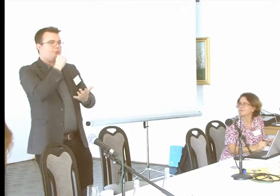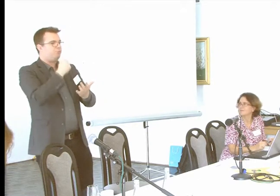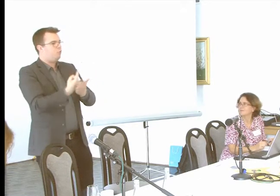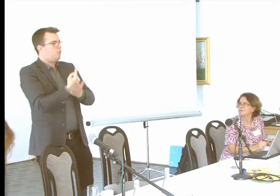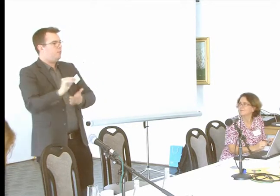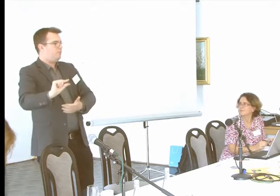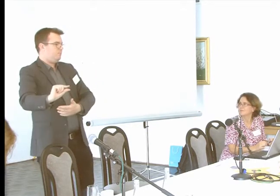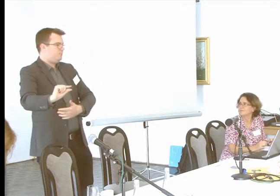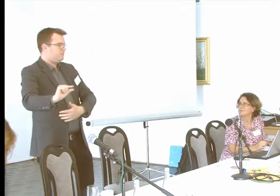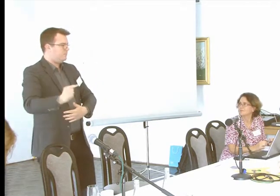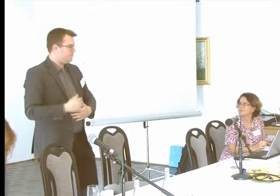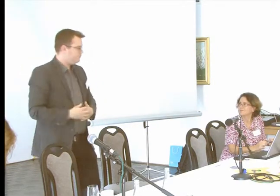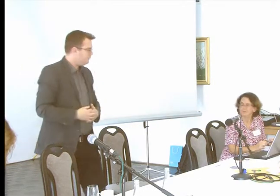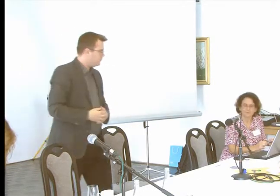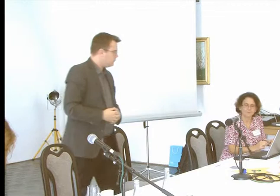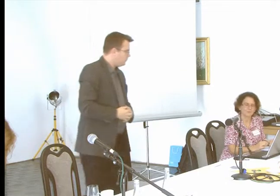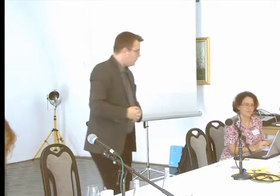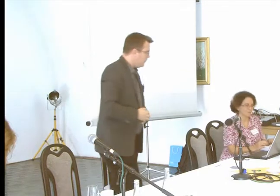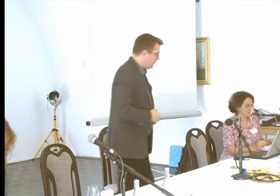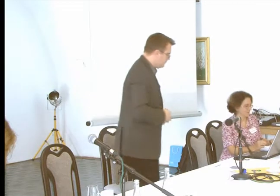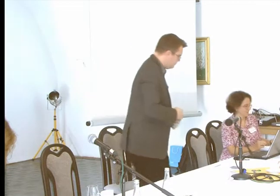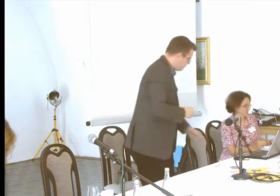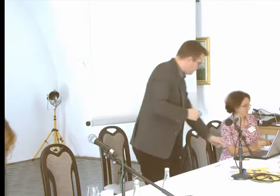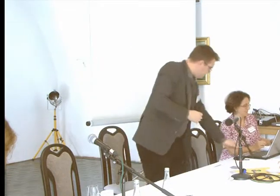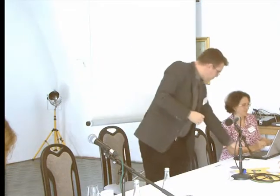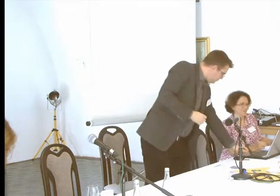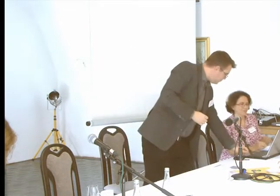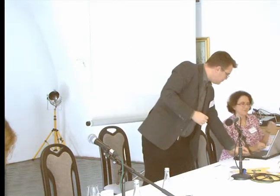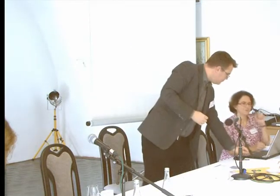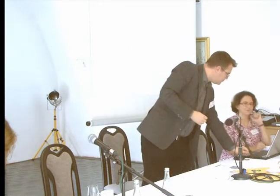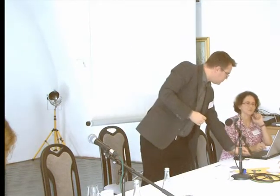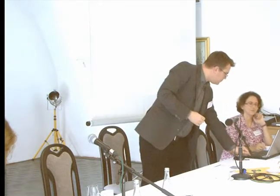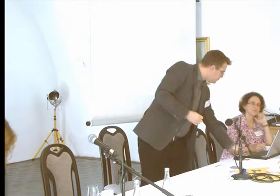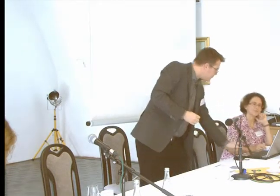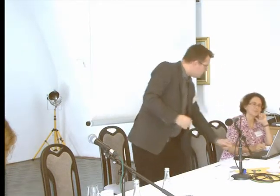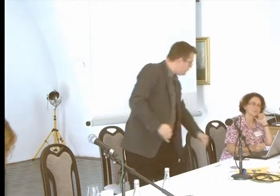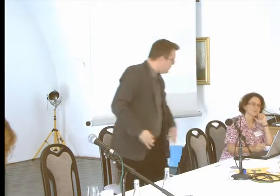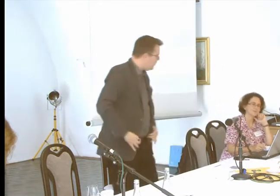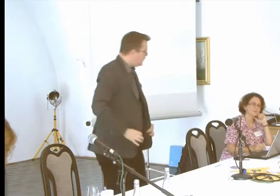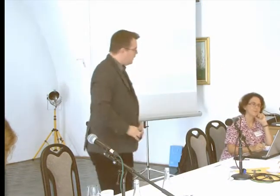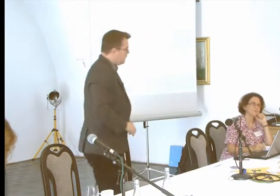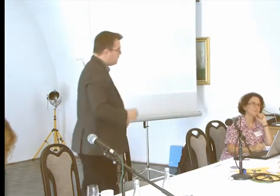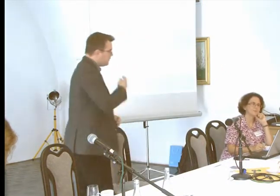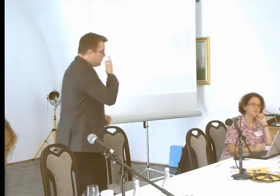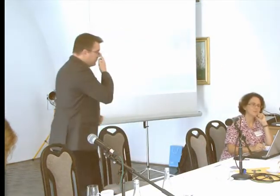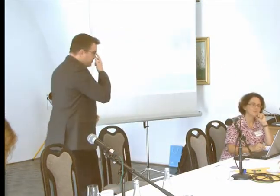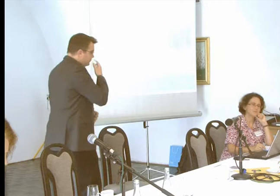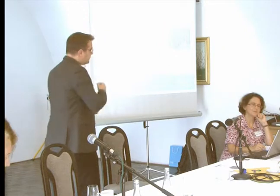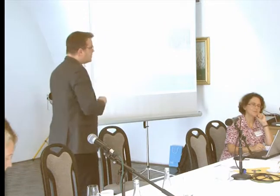on SMS. So, as I said, very little services, additional services based on sign language.